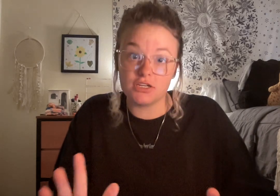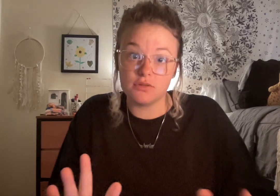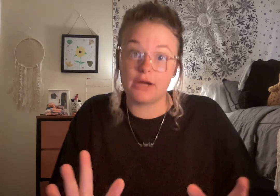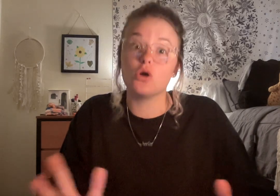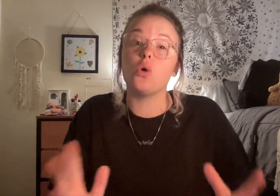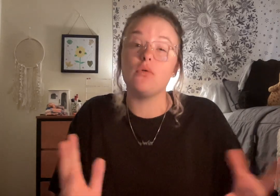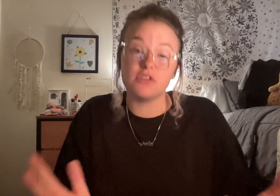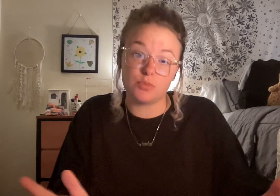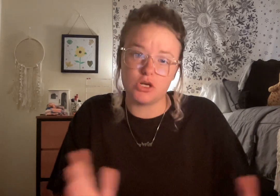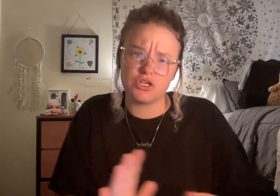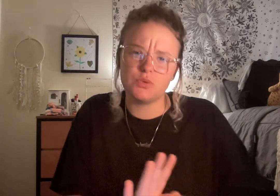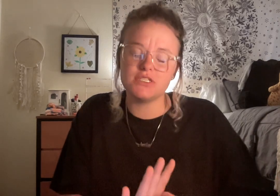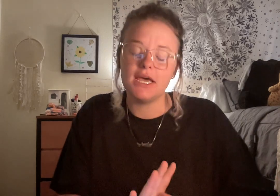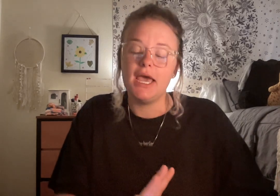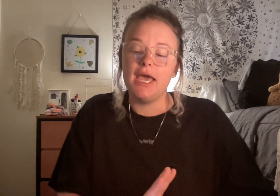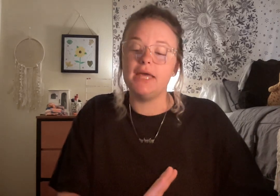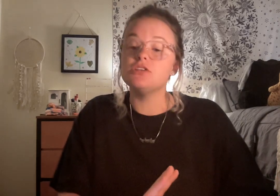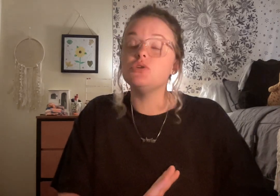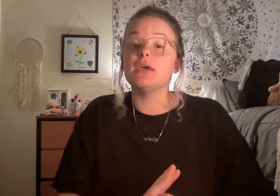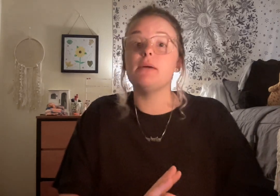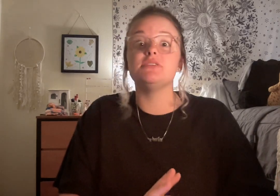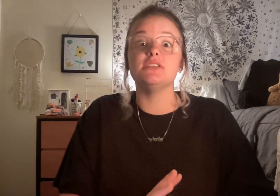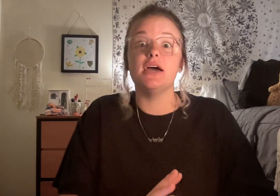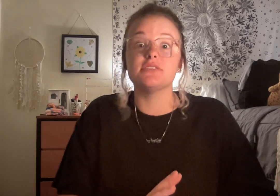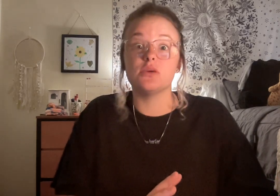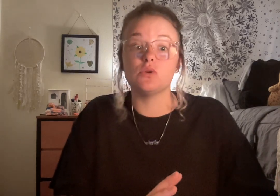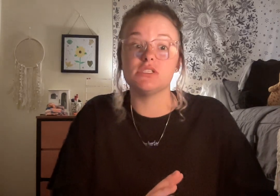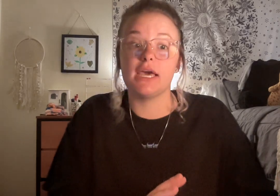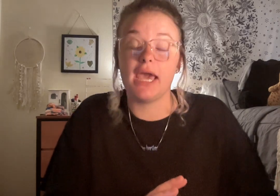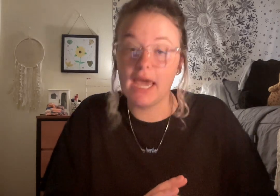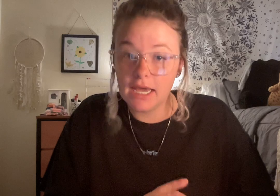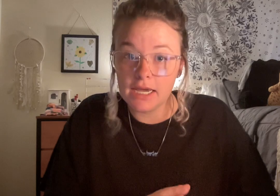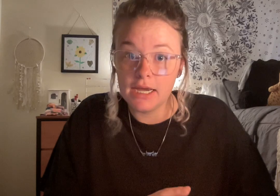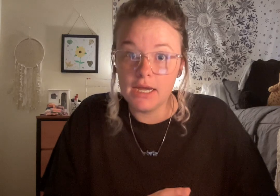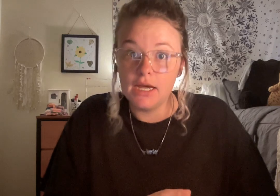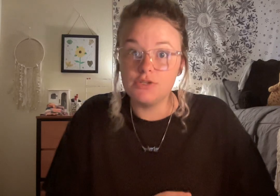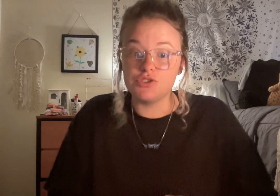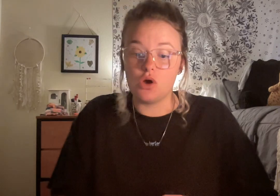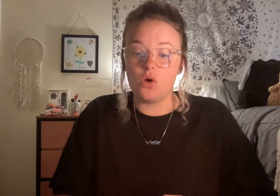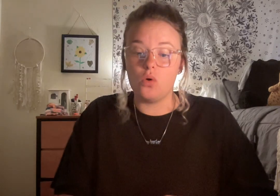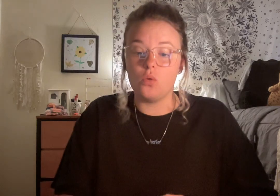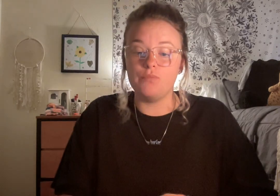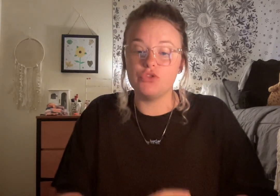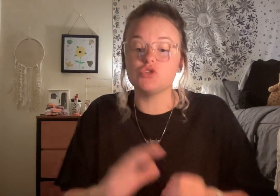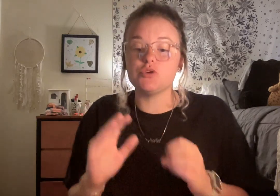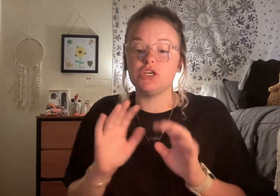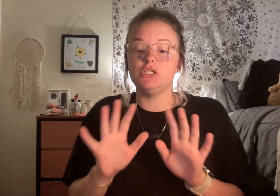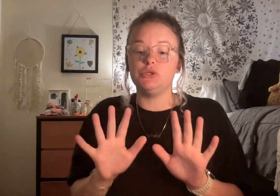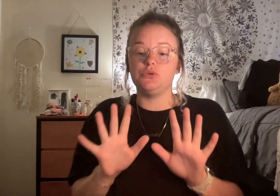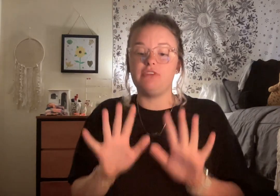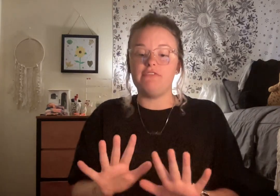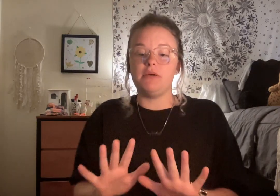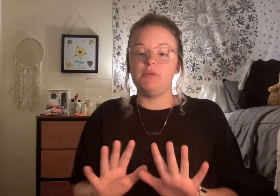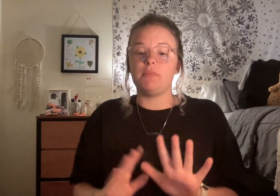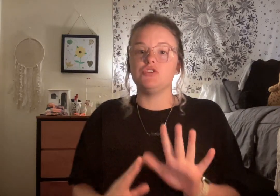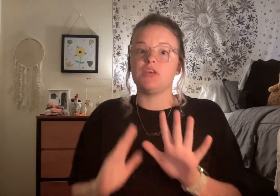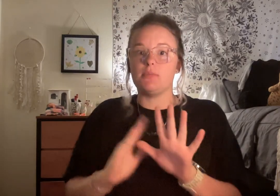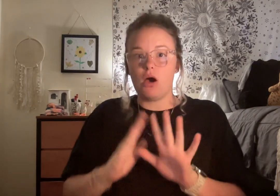like her goal of this project was. And a student came up to the desk and was like, hey, so they're supposed to include five family members, like mom,